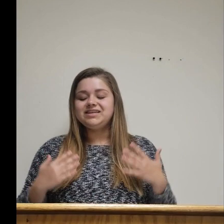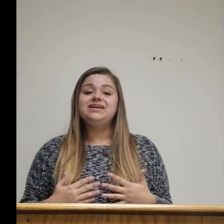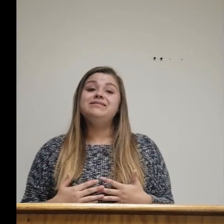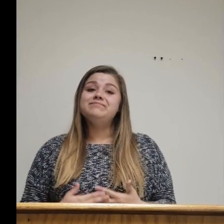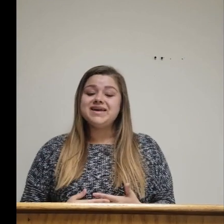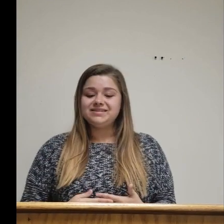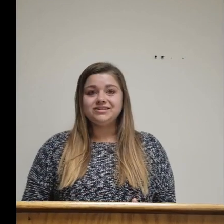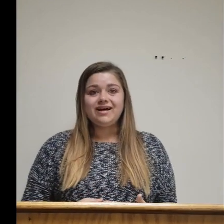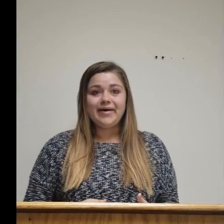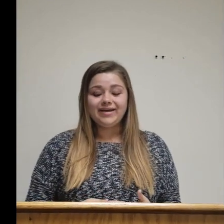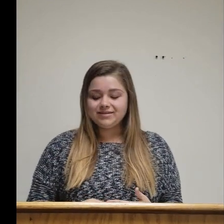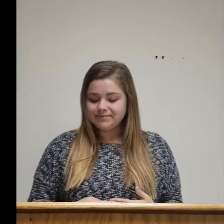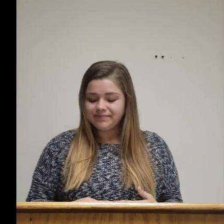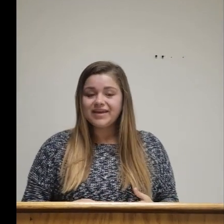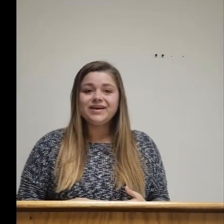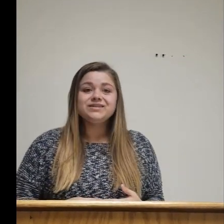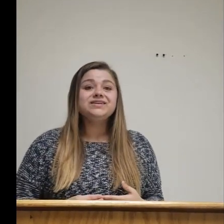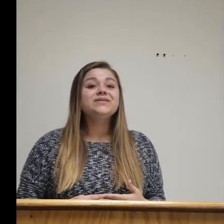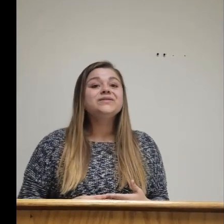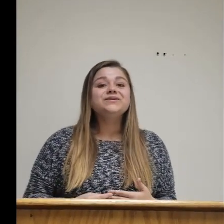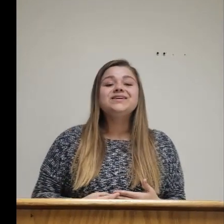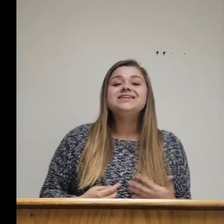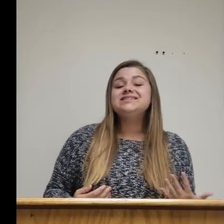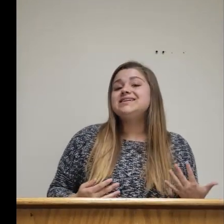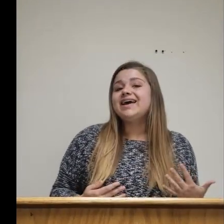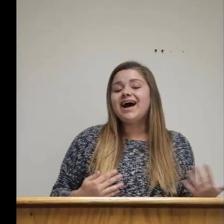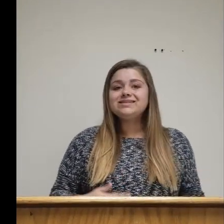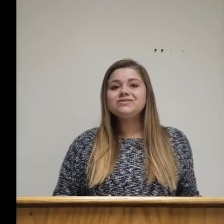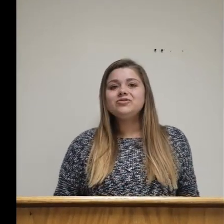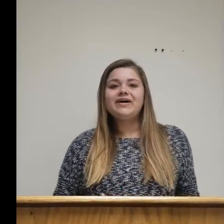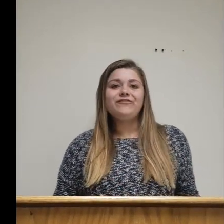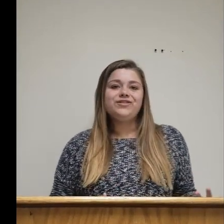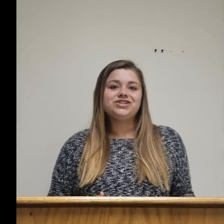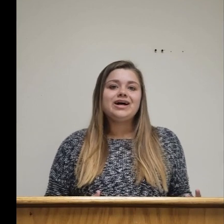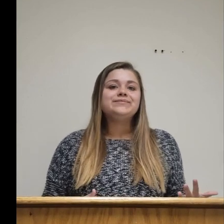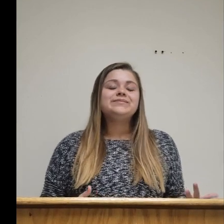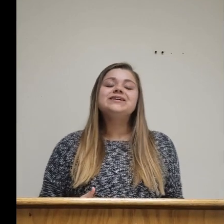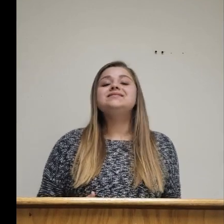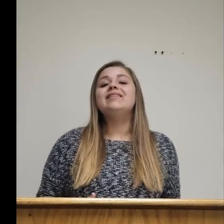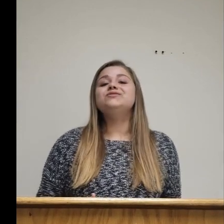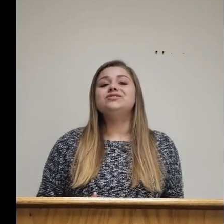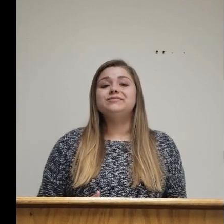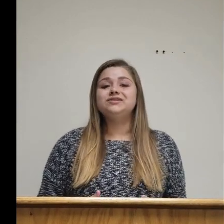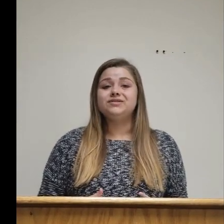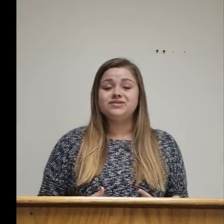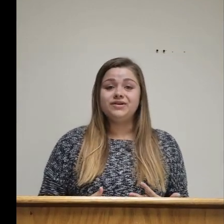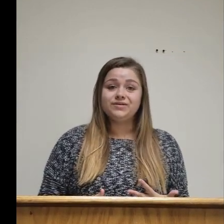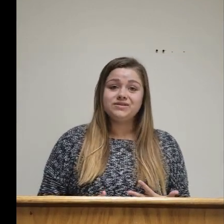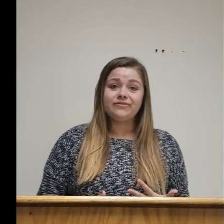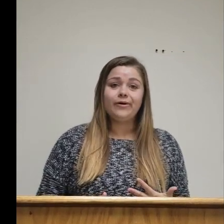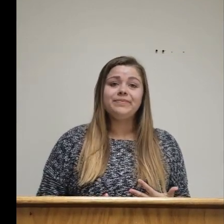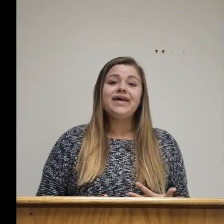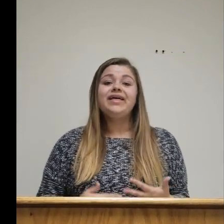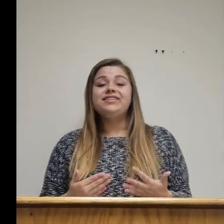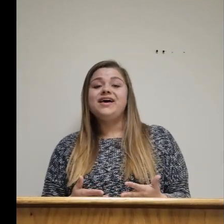he did an amazing job at. To conclude, today I told you about a few of the jobs American Sign Language interpreters are